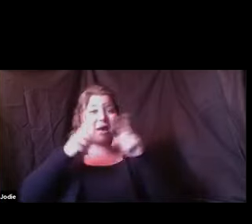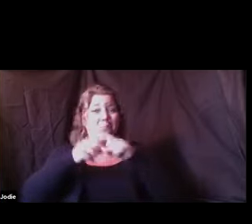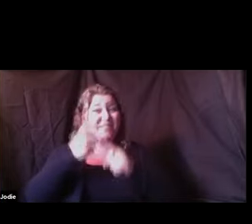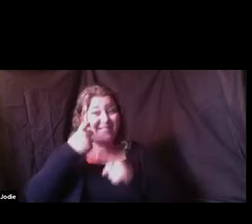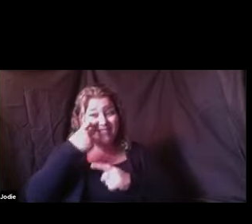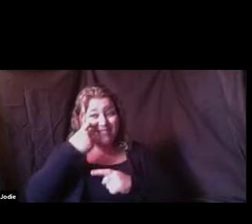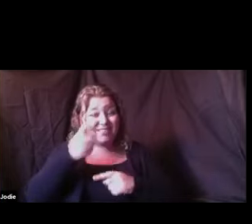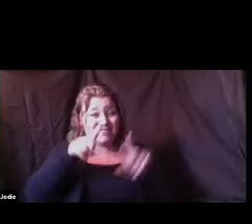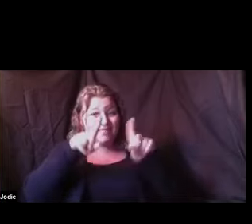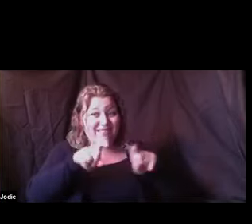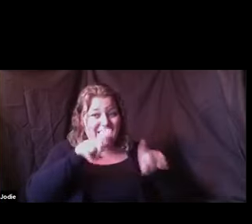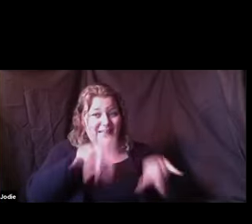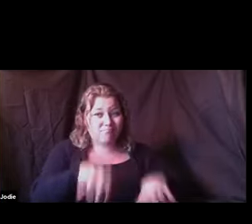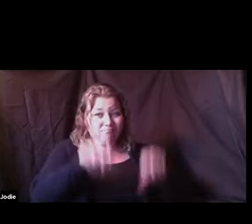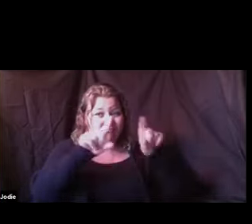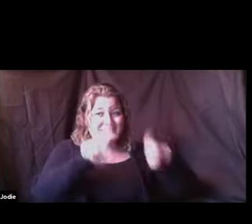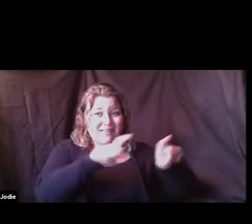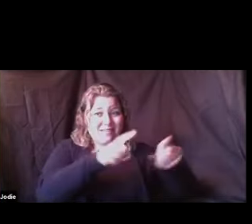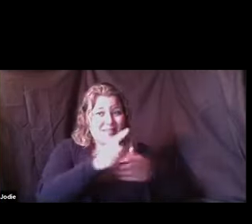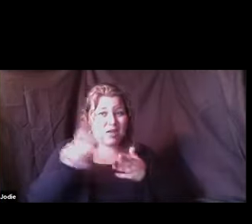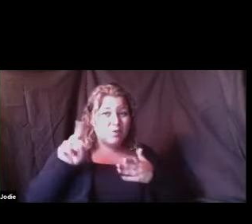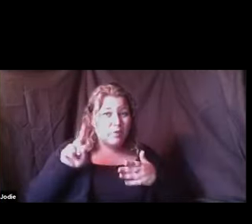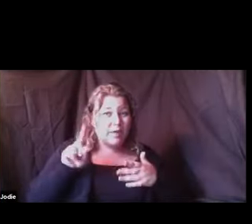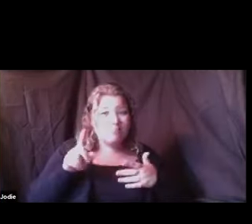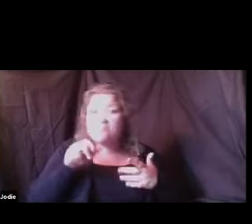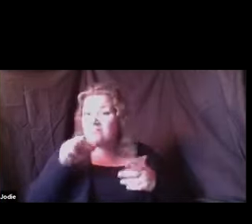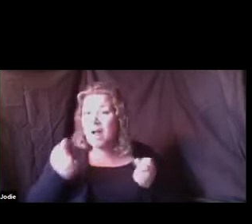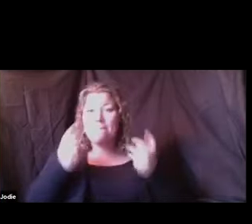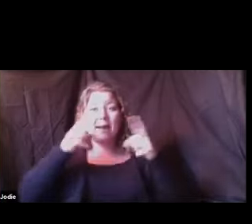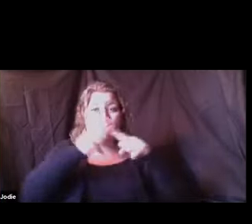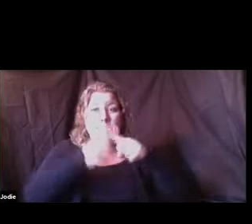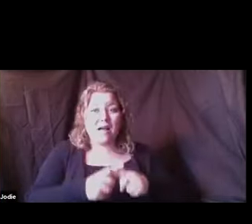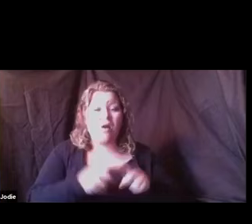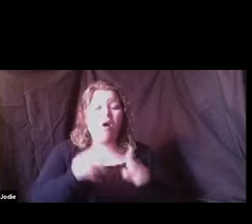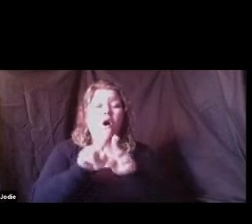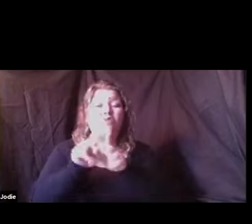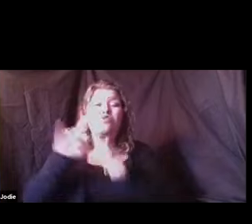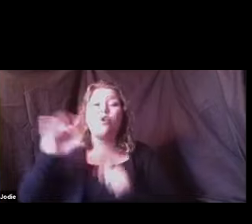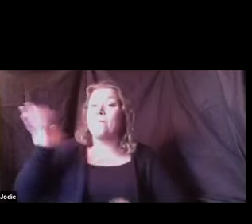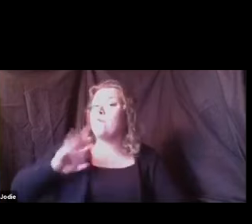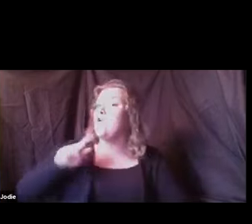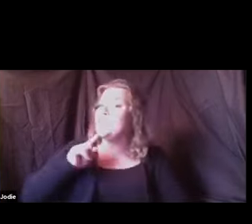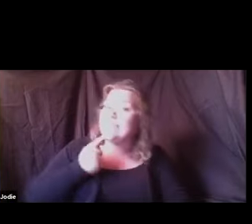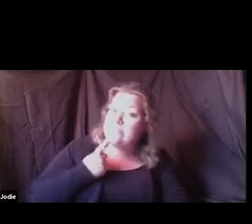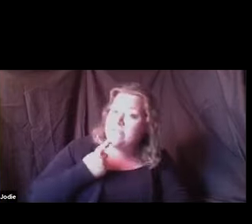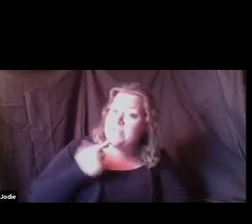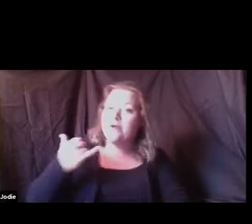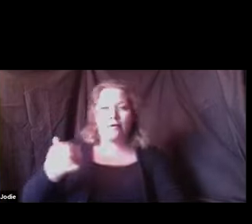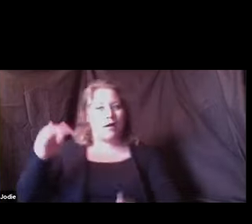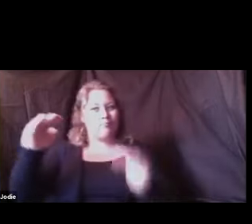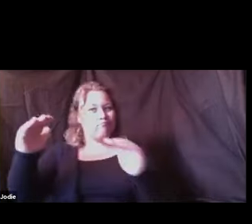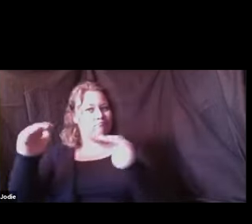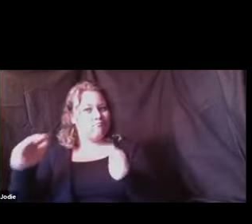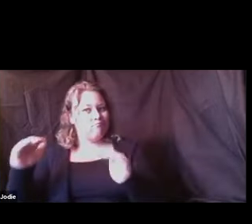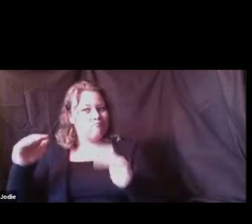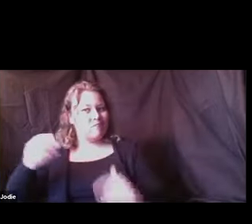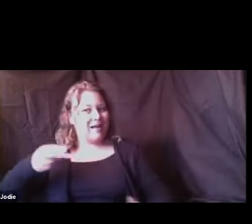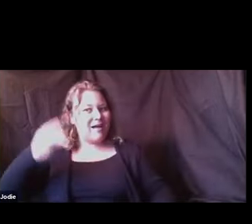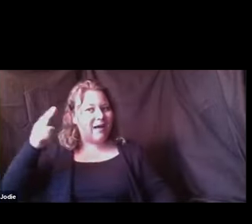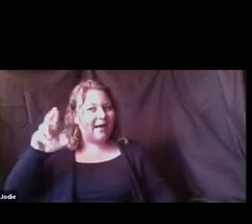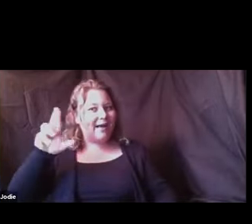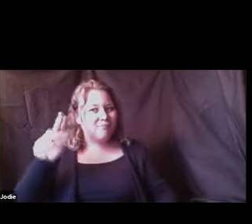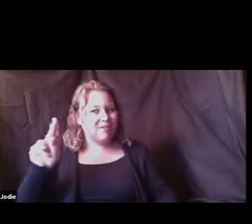site, and in the fact that we have moved from a severe to a high risk stage. We're going in the right direction.